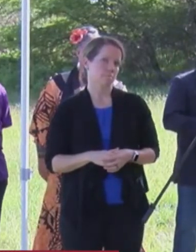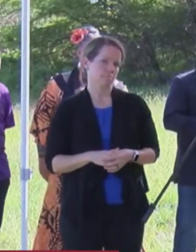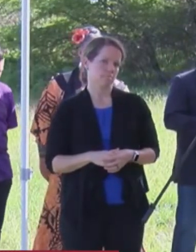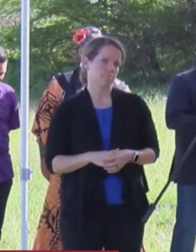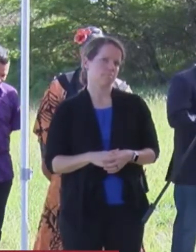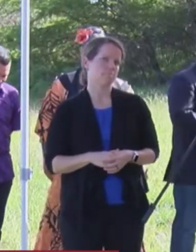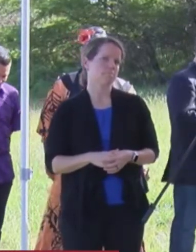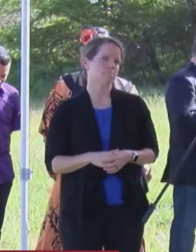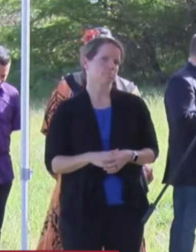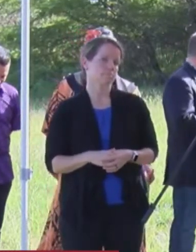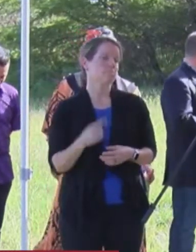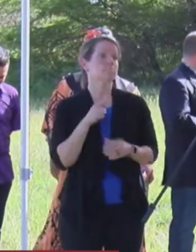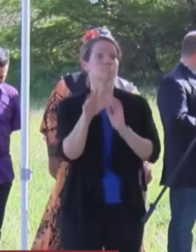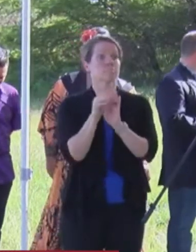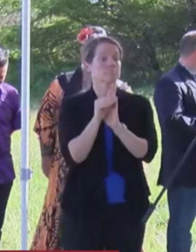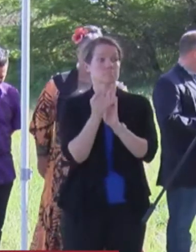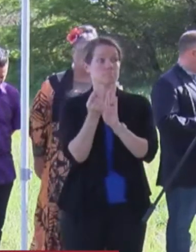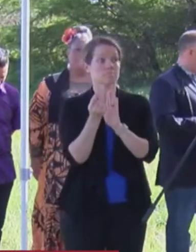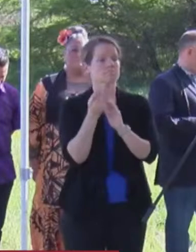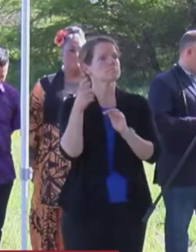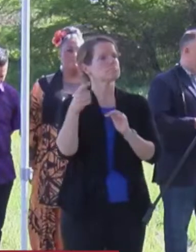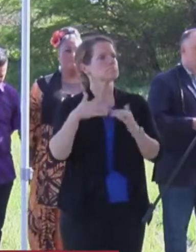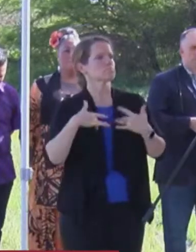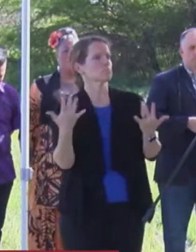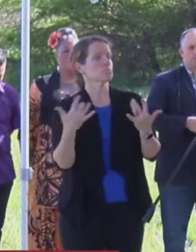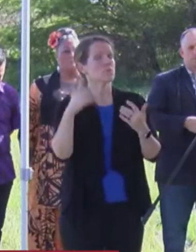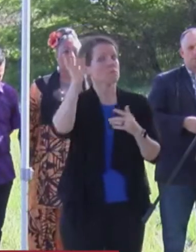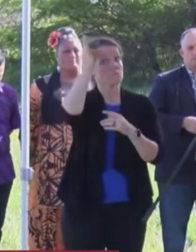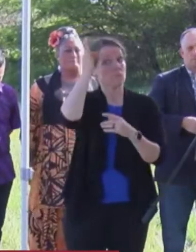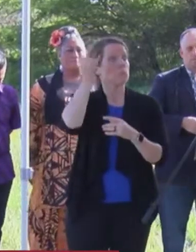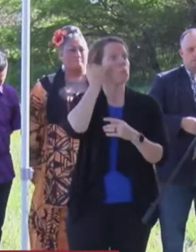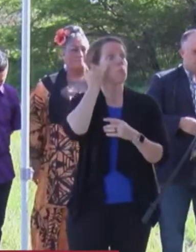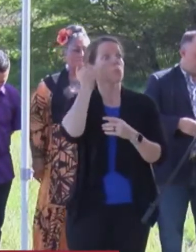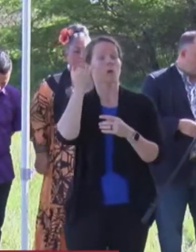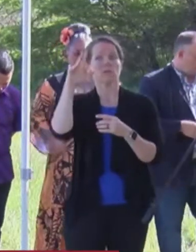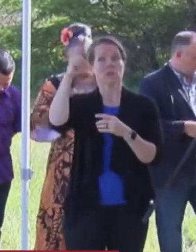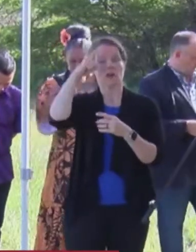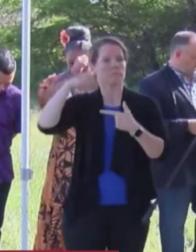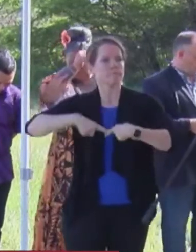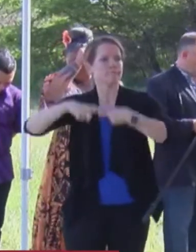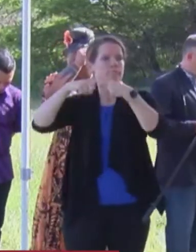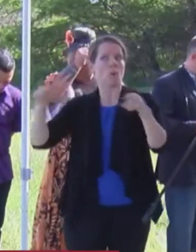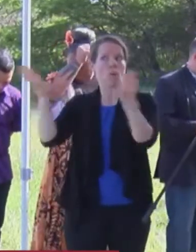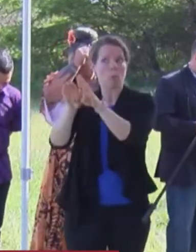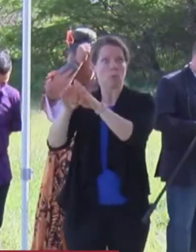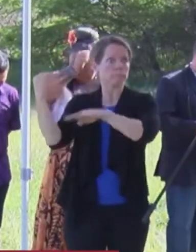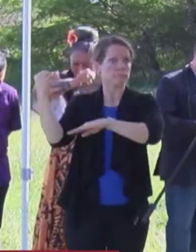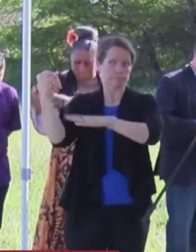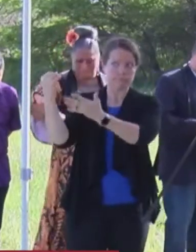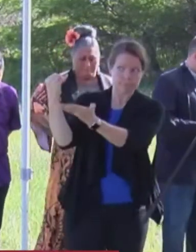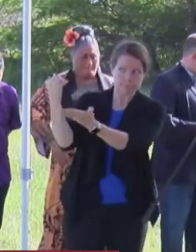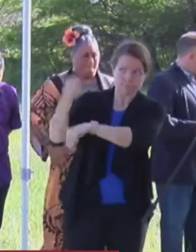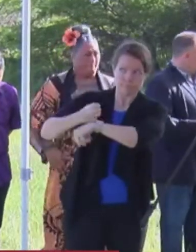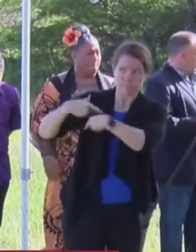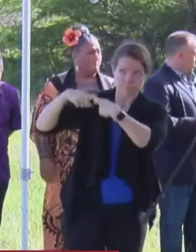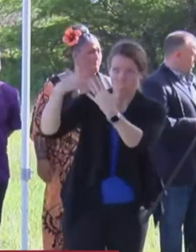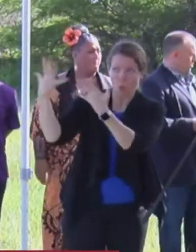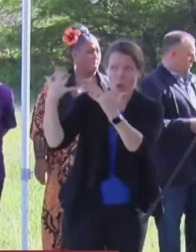programs from FEMA? How would a government shutdown impact the distribution of funds?